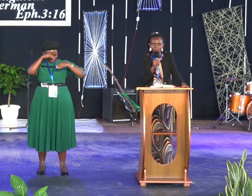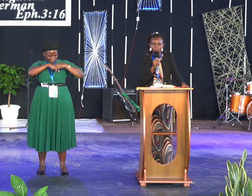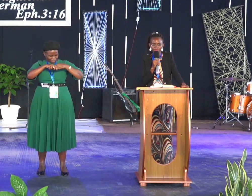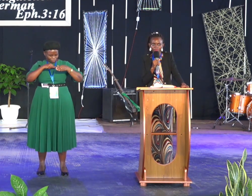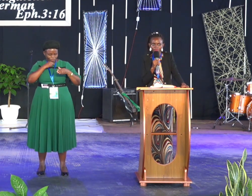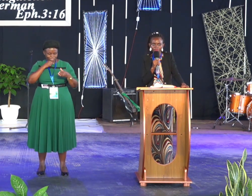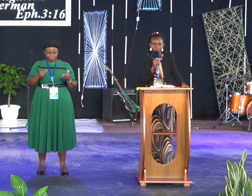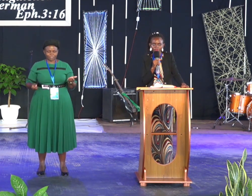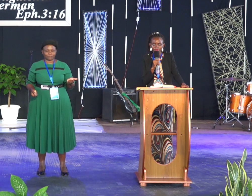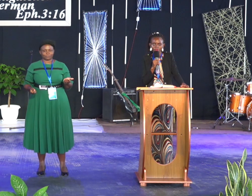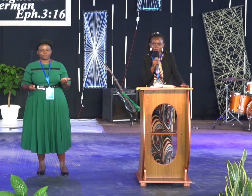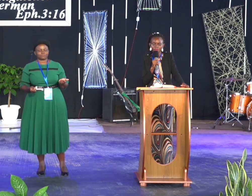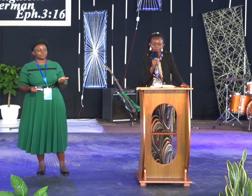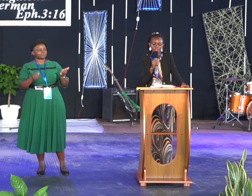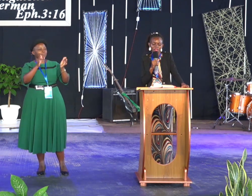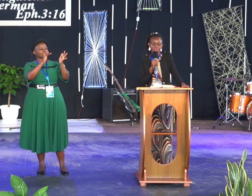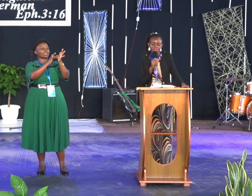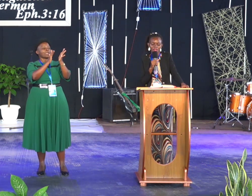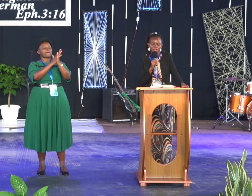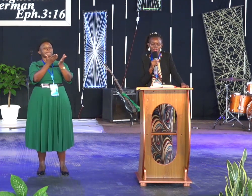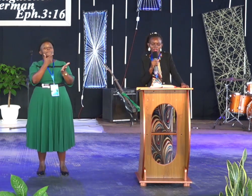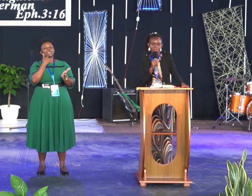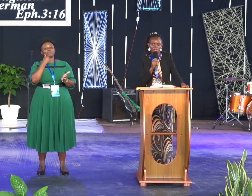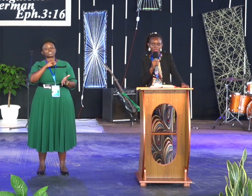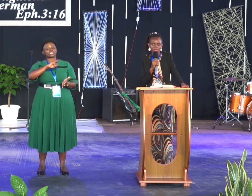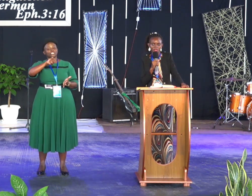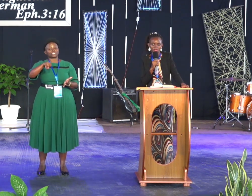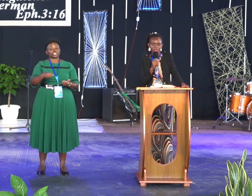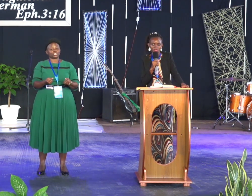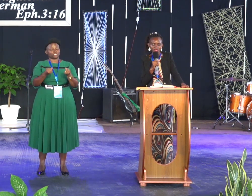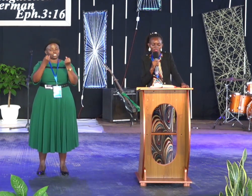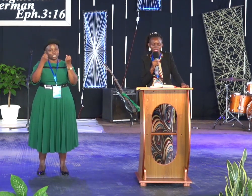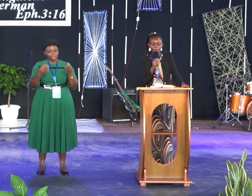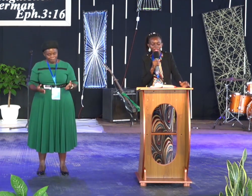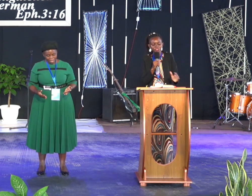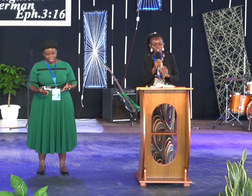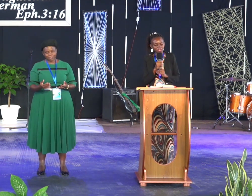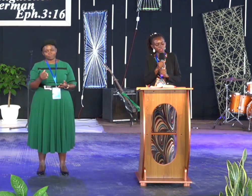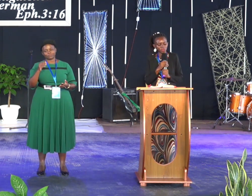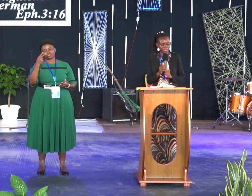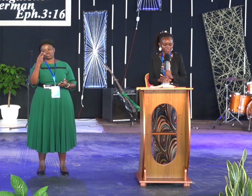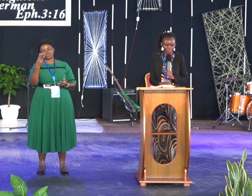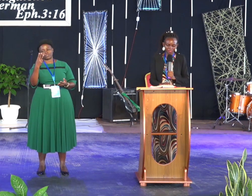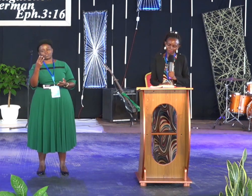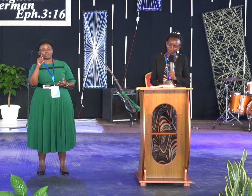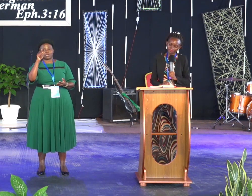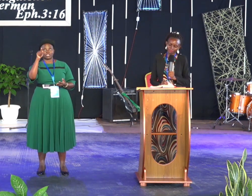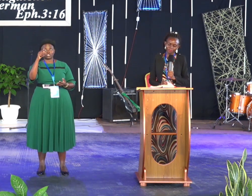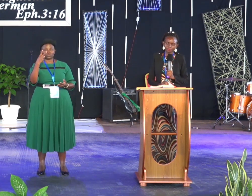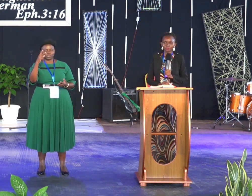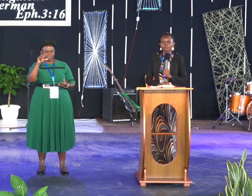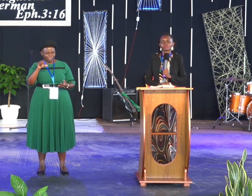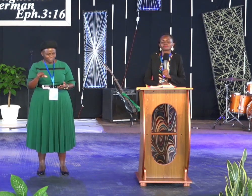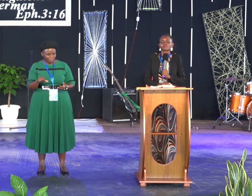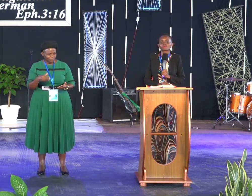man. Bible yegamba mu Yeremiya sura ya 23:29. Jeremiah 23:29. Abuza, is